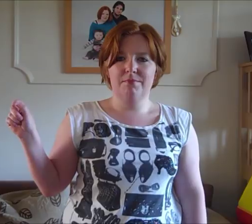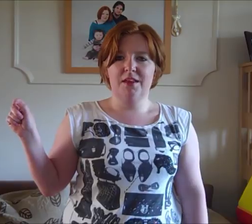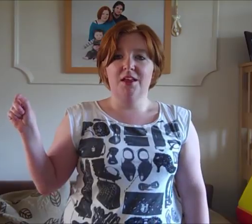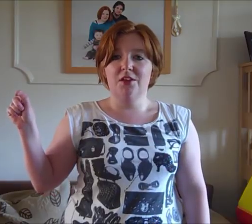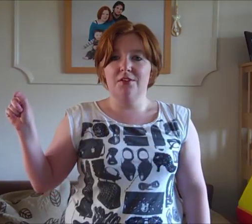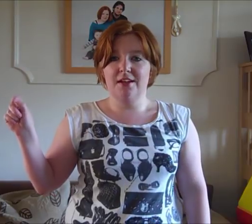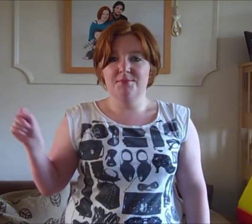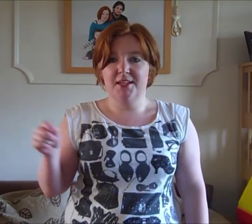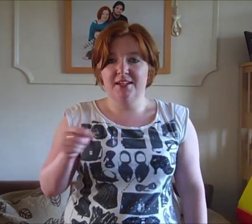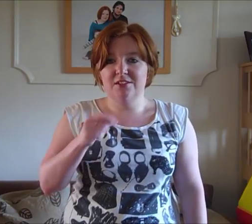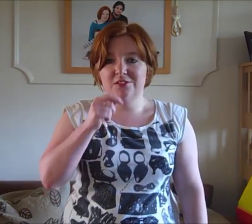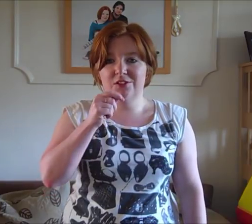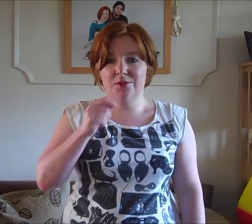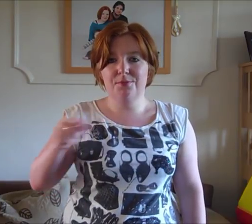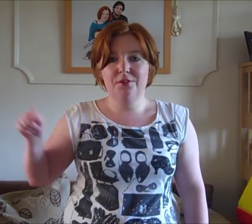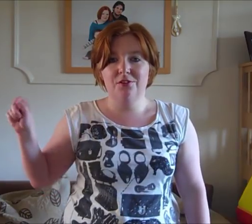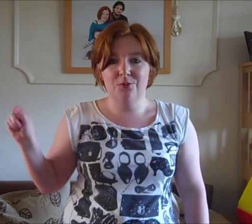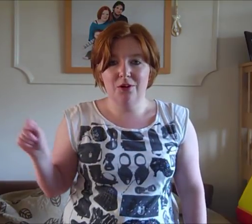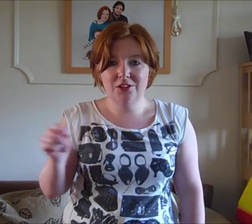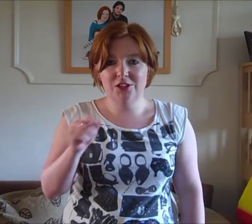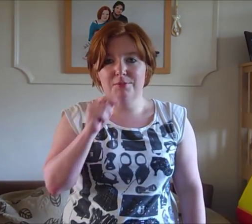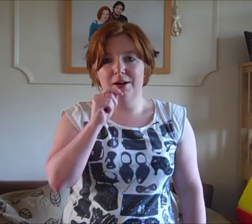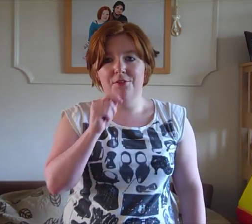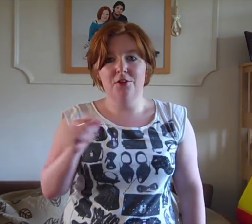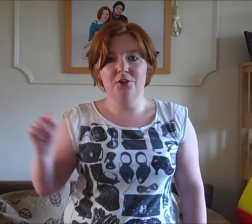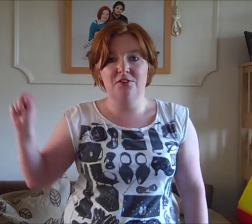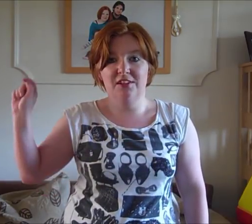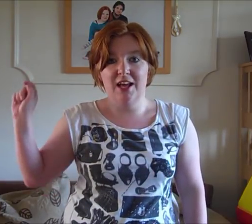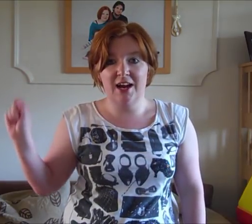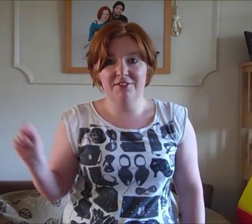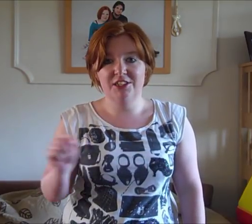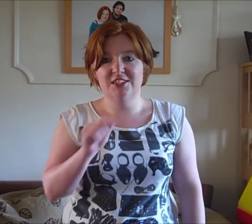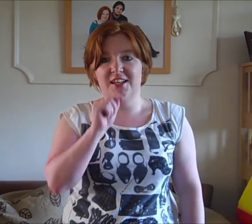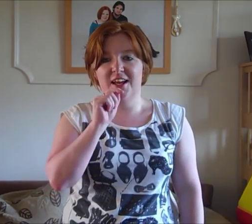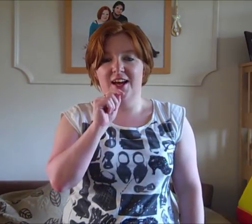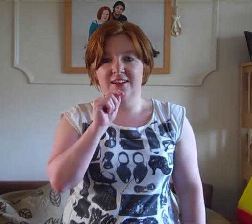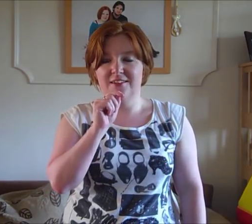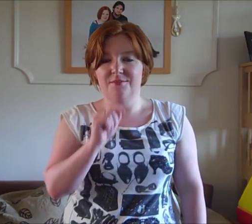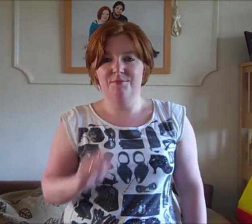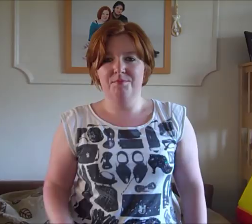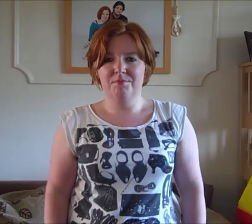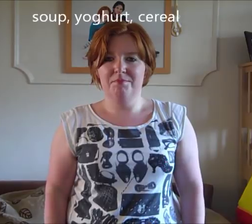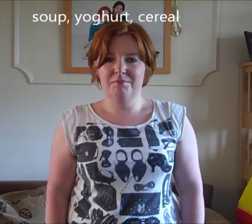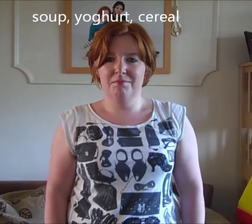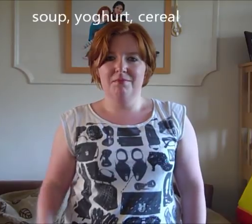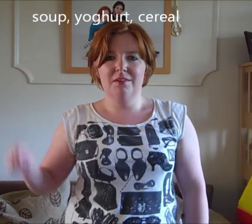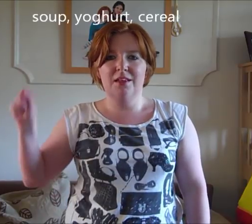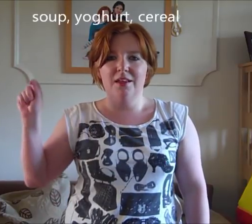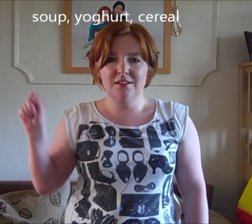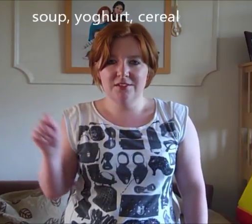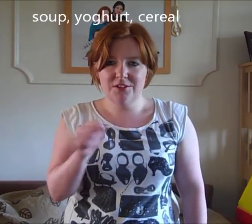You then begin to scoop towards your mouth using the Irish tea hand. Soup.